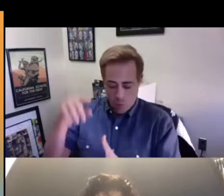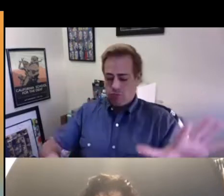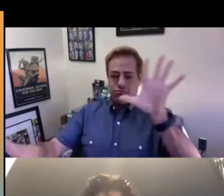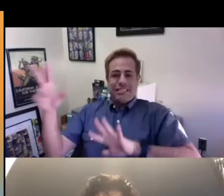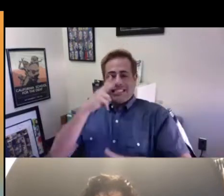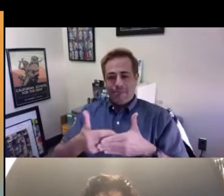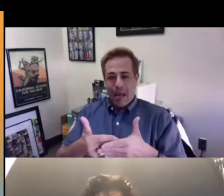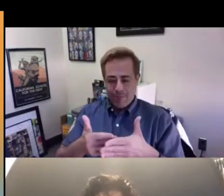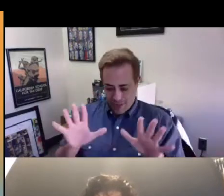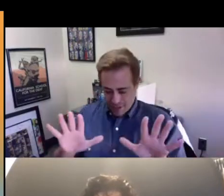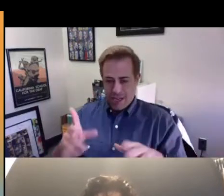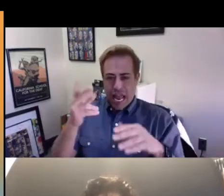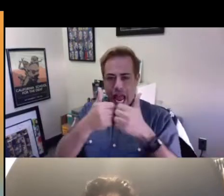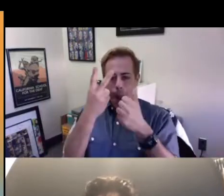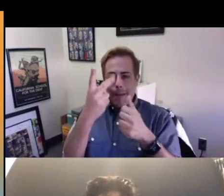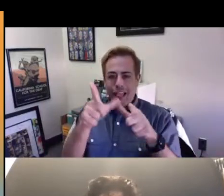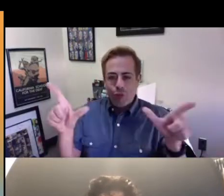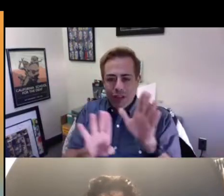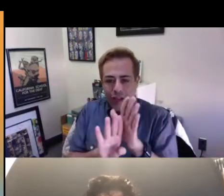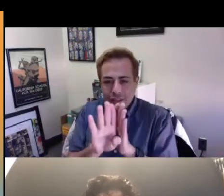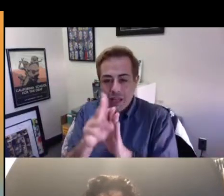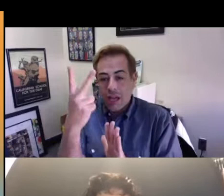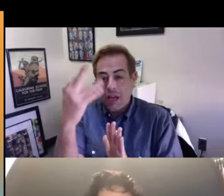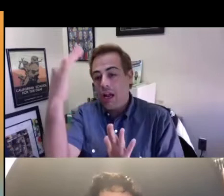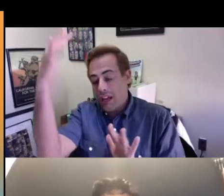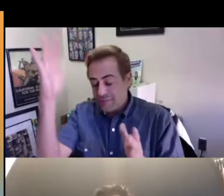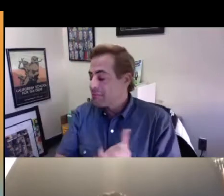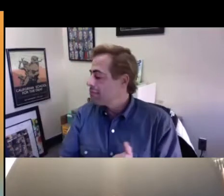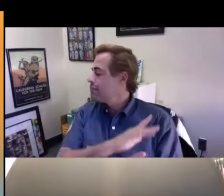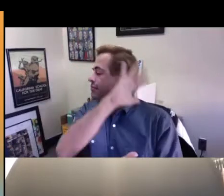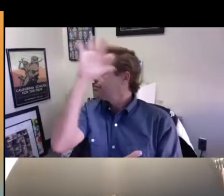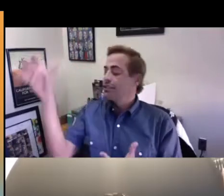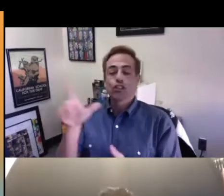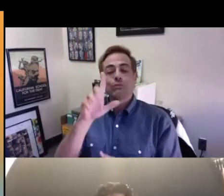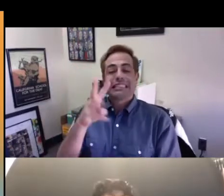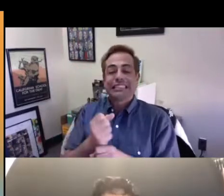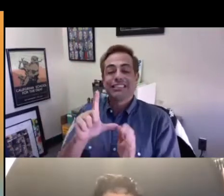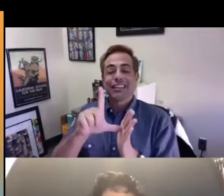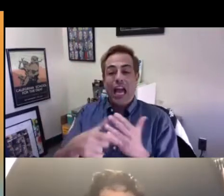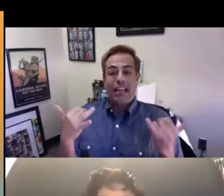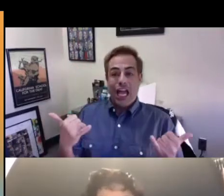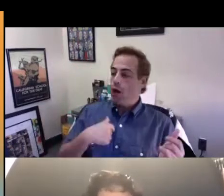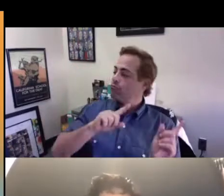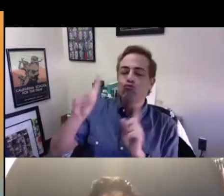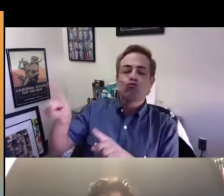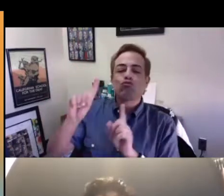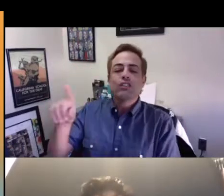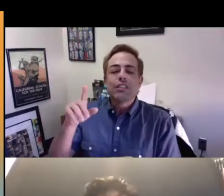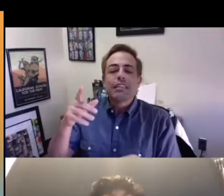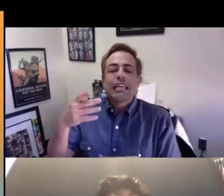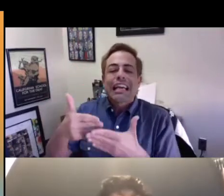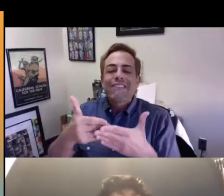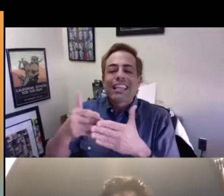class. And, it was right after I had graduated, and I really was interested in how 2 languages,